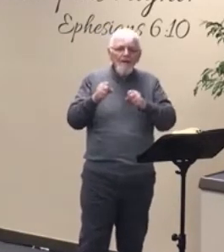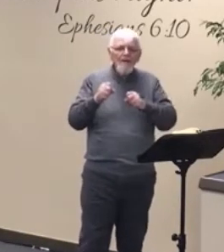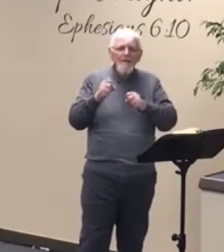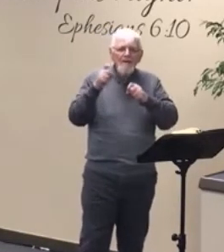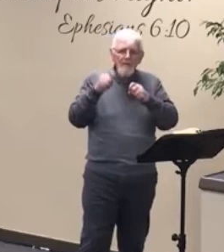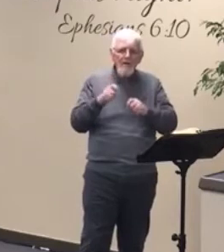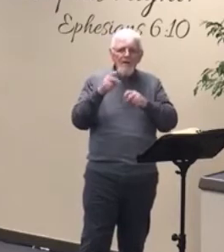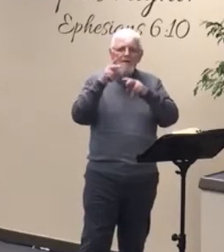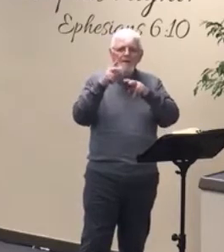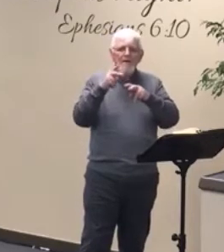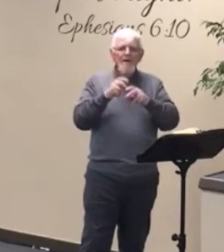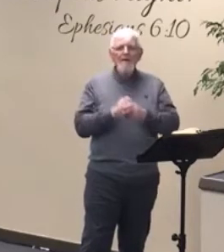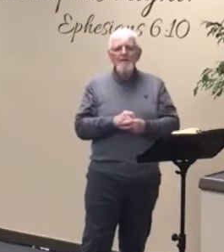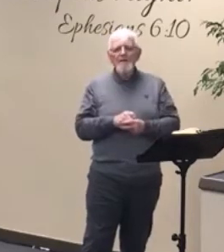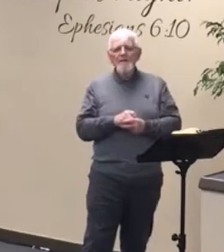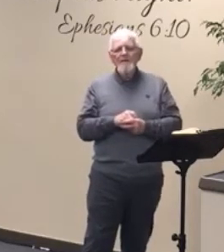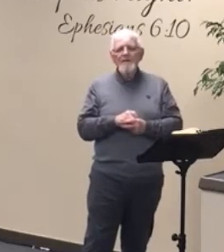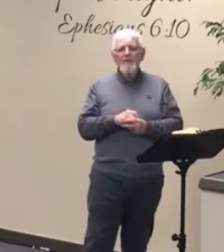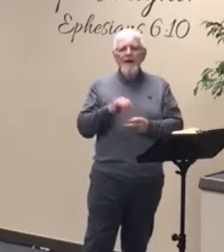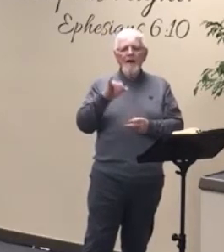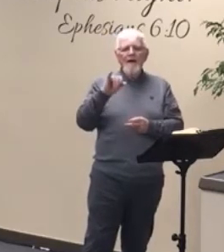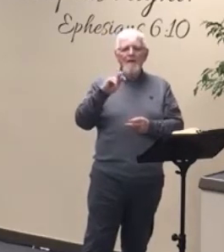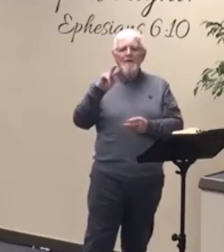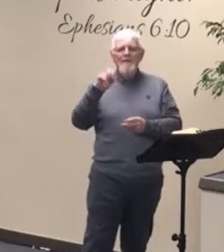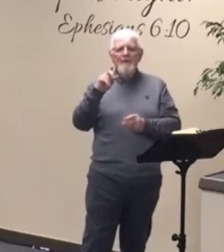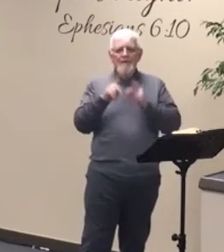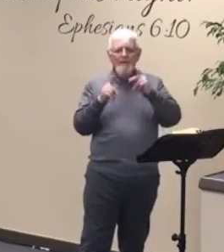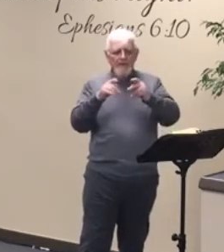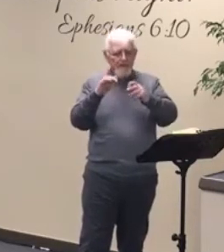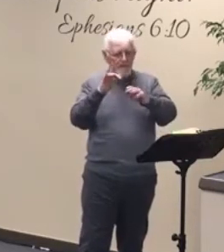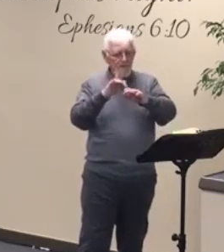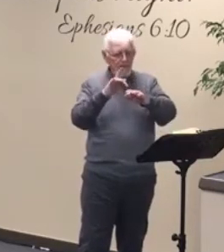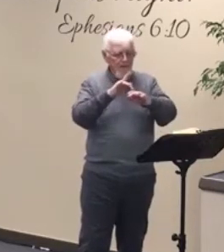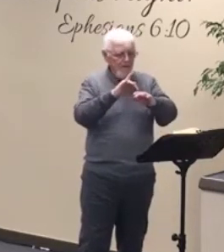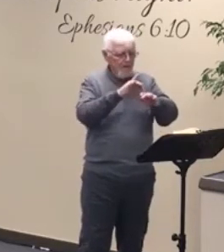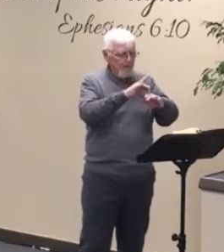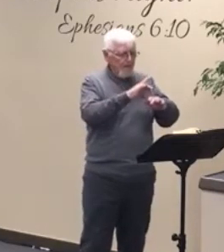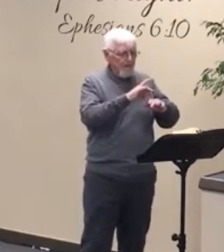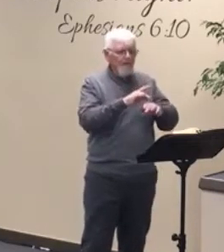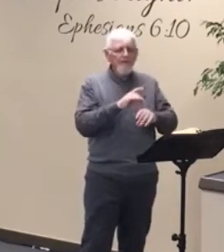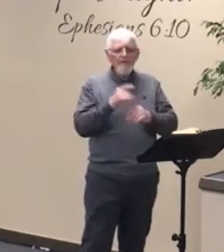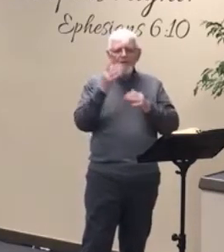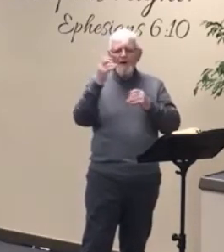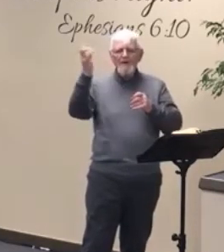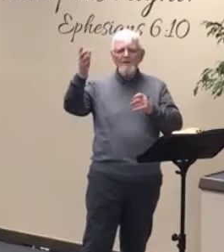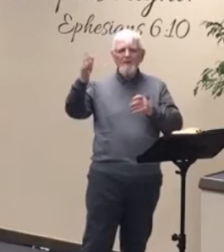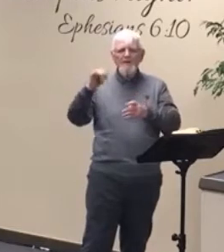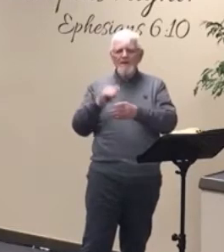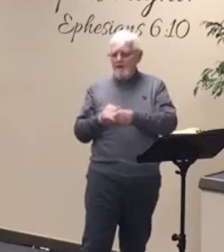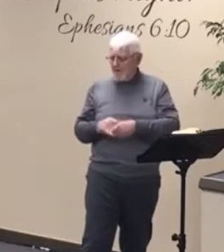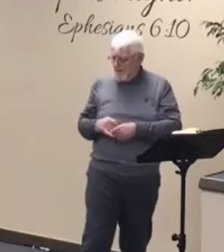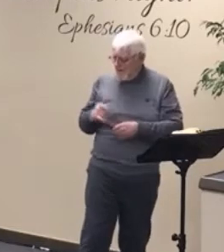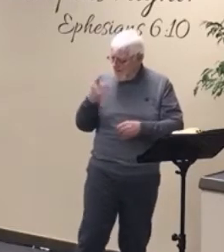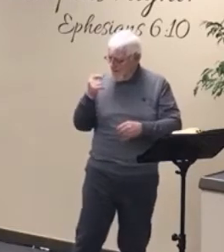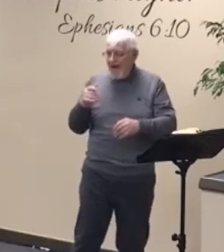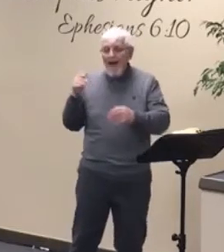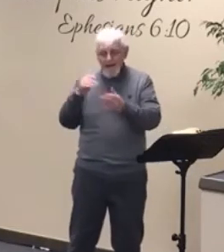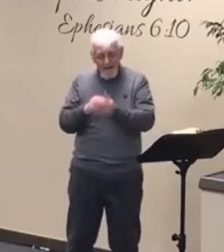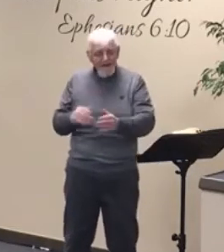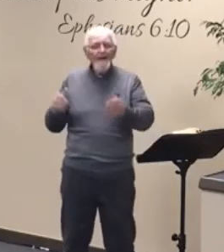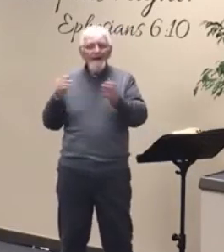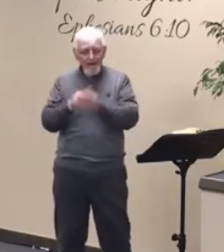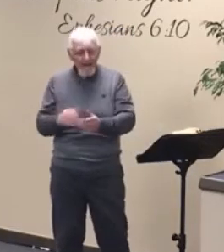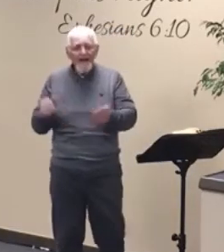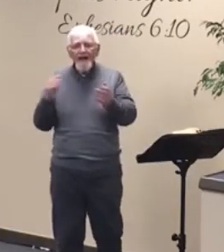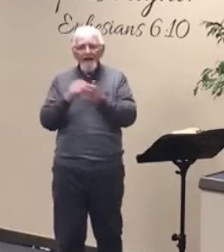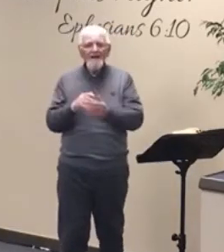be involving the people that had offended. See, Isaac, why are you preaching this stuff? Because over and over and over in my